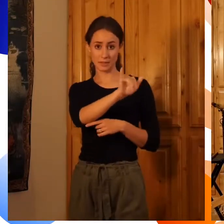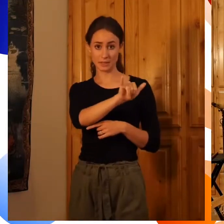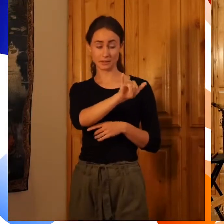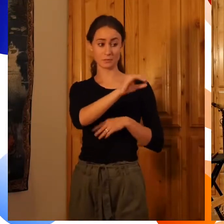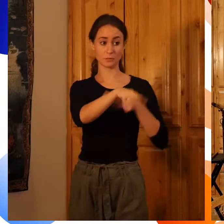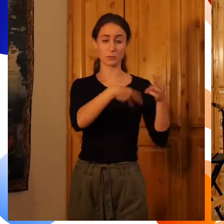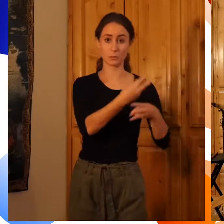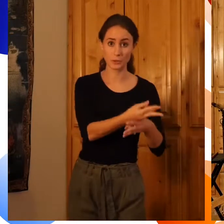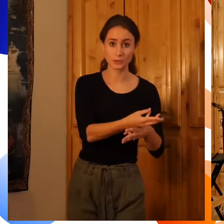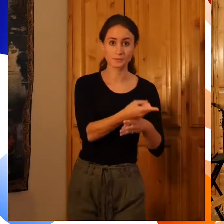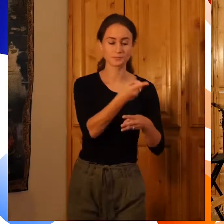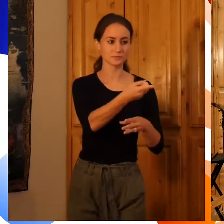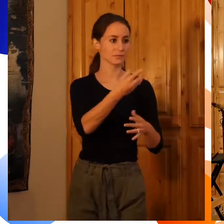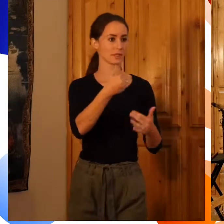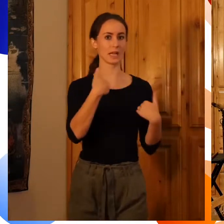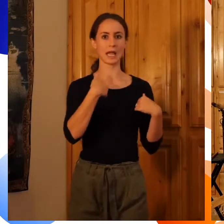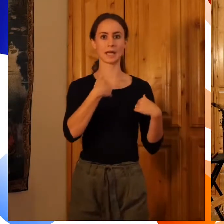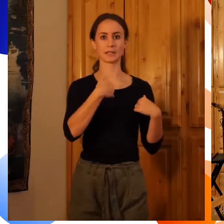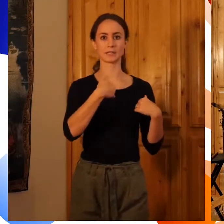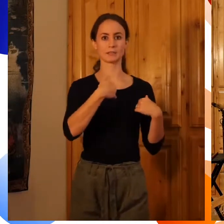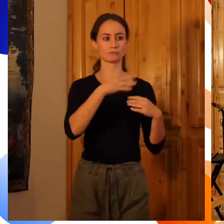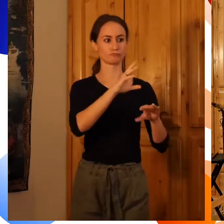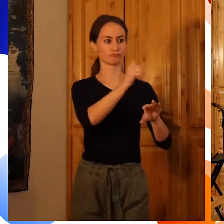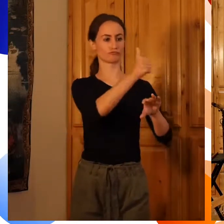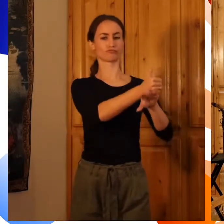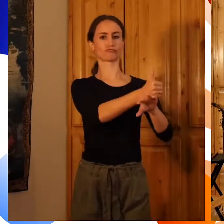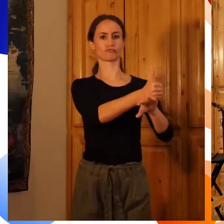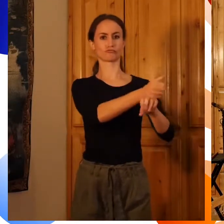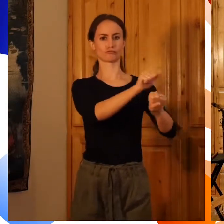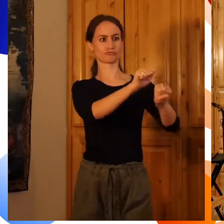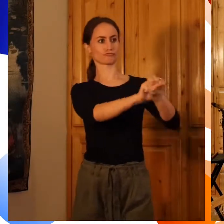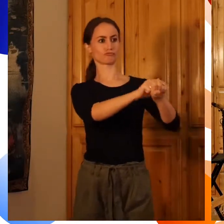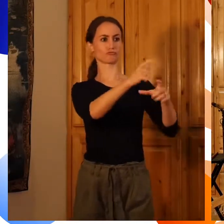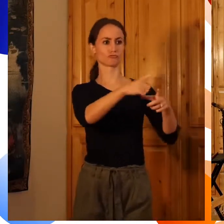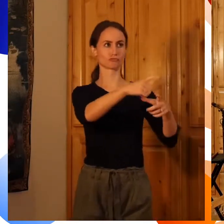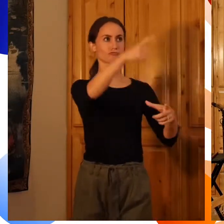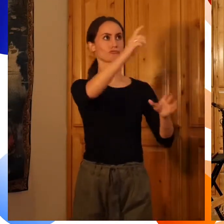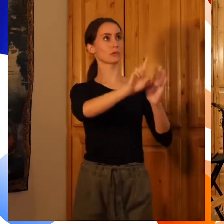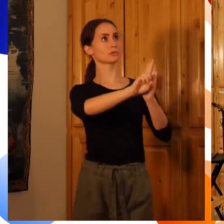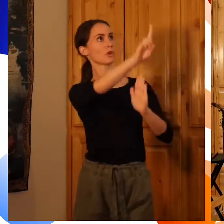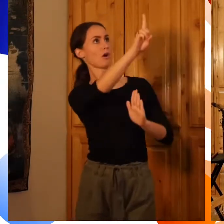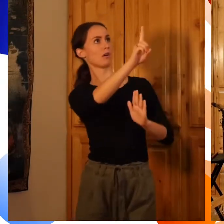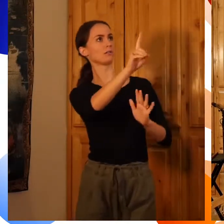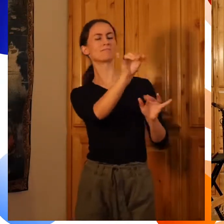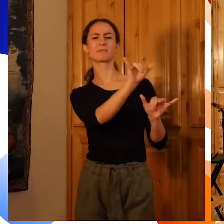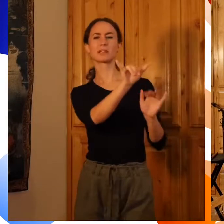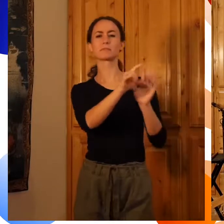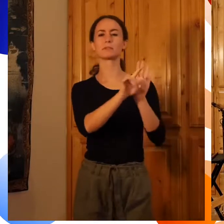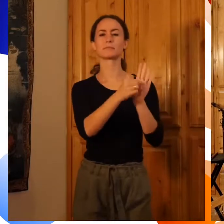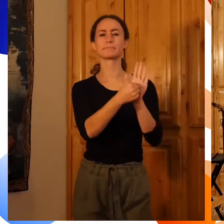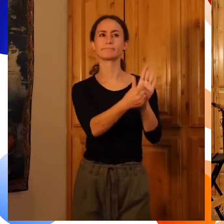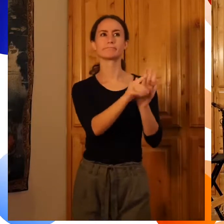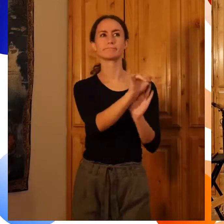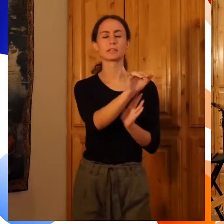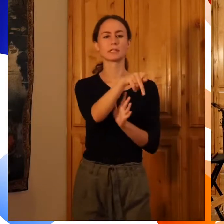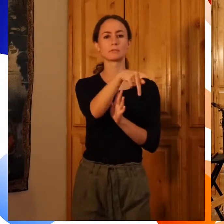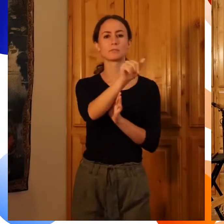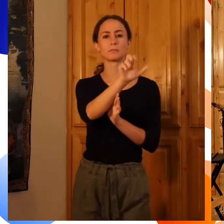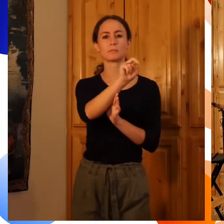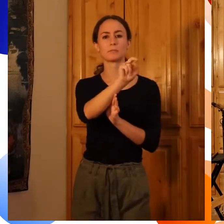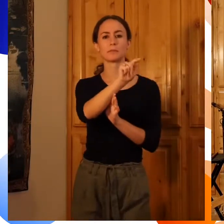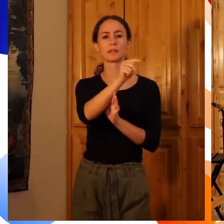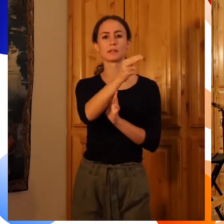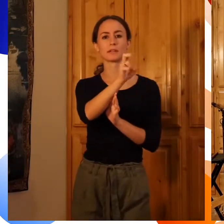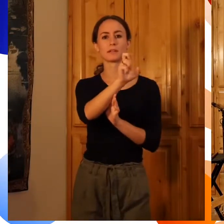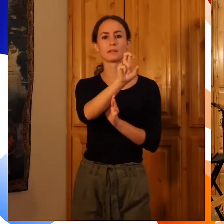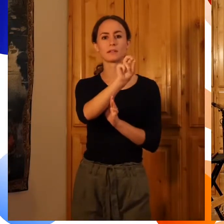the nature spirits or gods, a kind of pantheon. And you still see a respect for it nowadays, though the old people